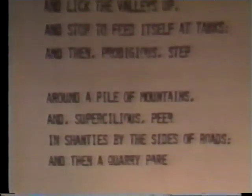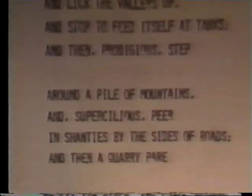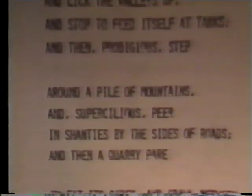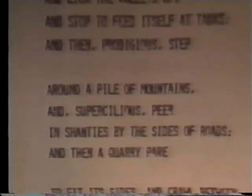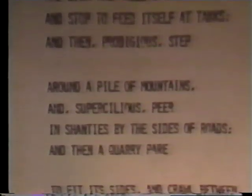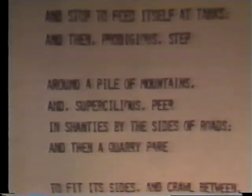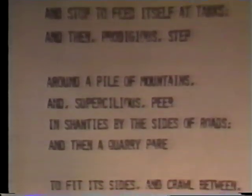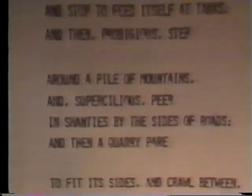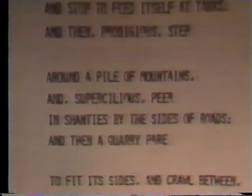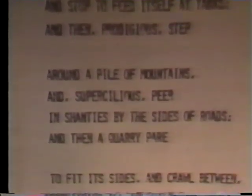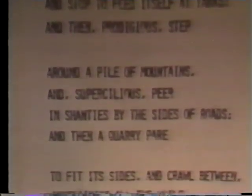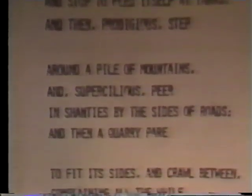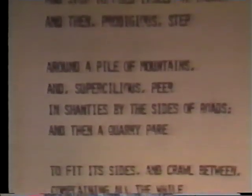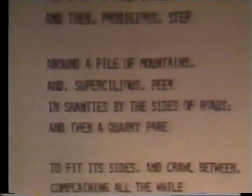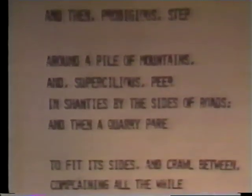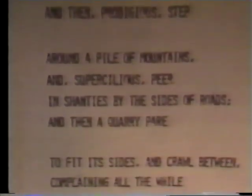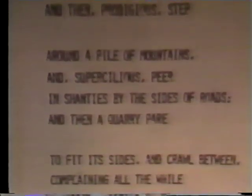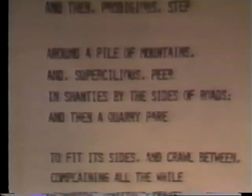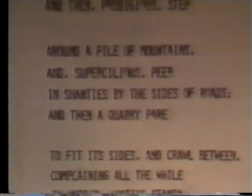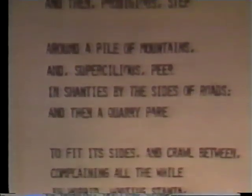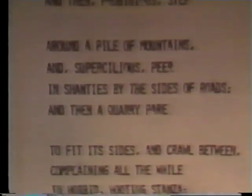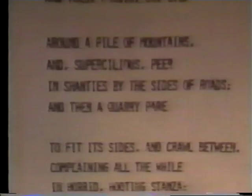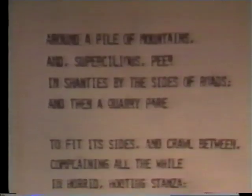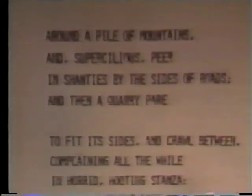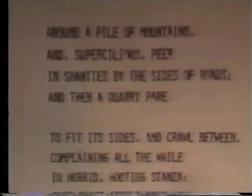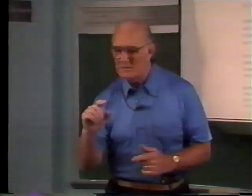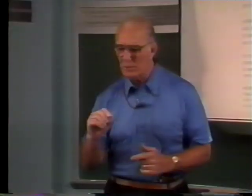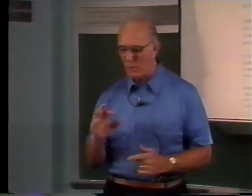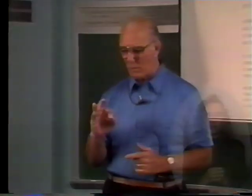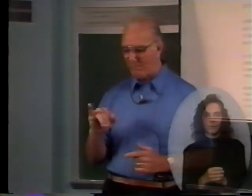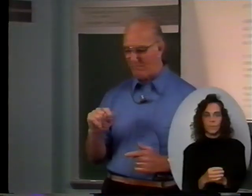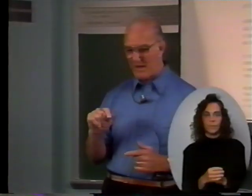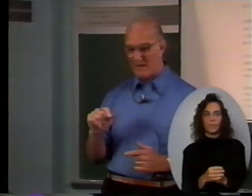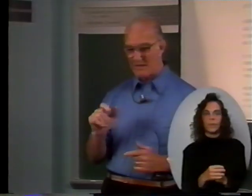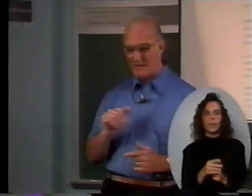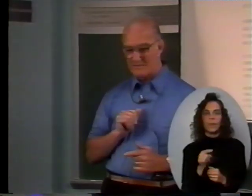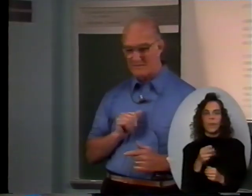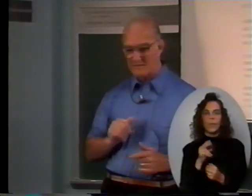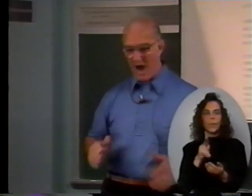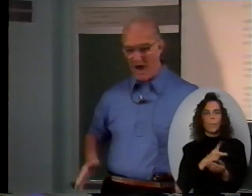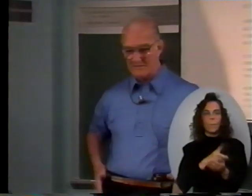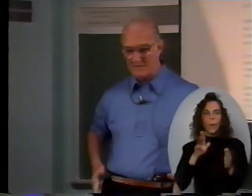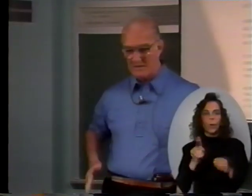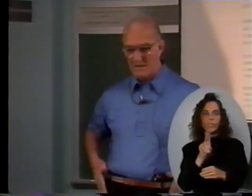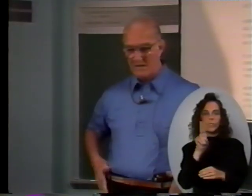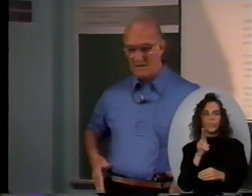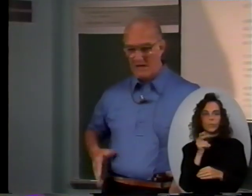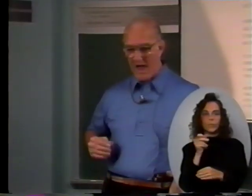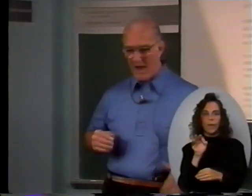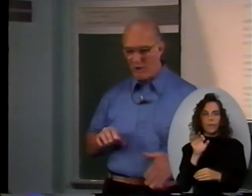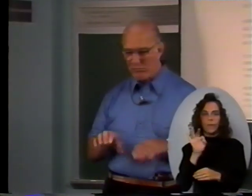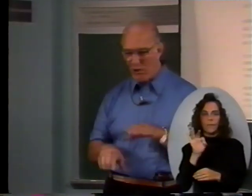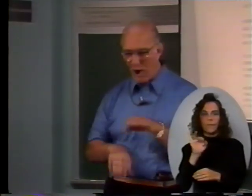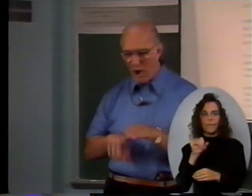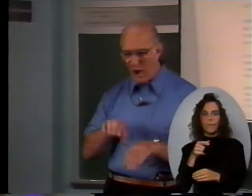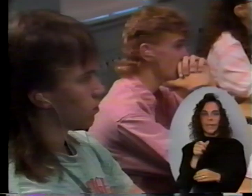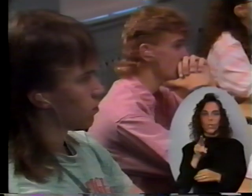a quarry pair. The poet's use of figurative language to stir